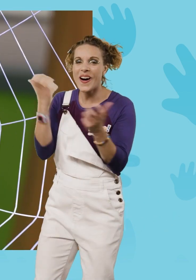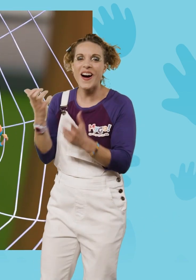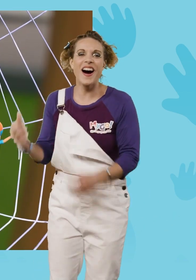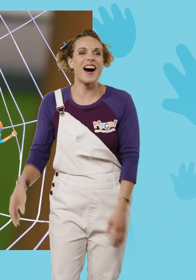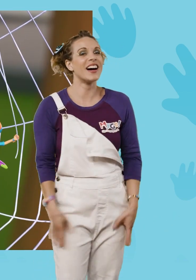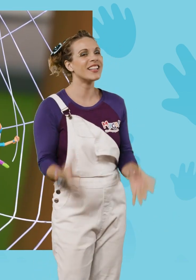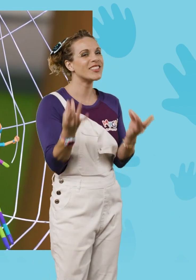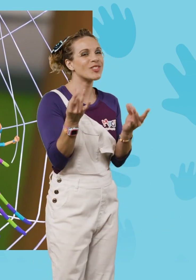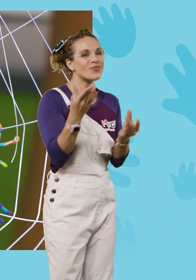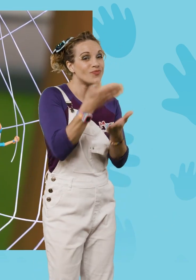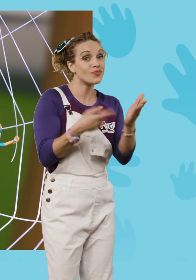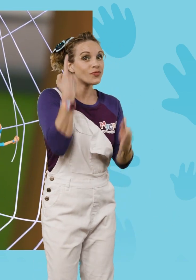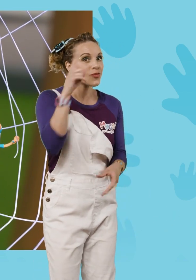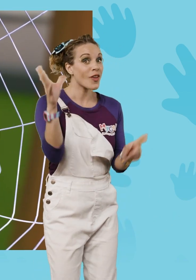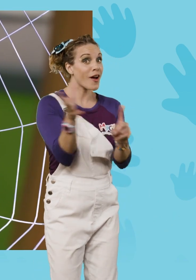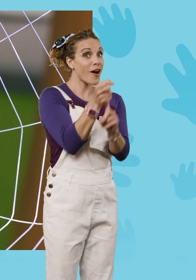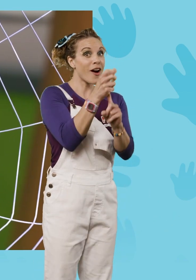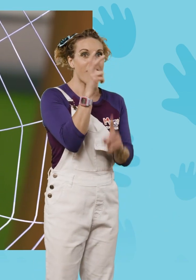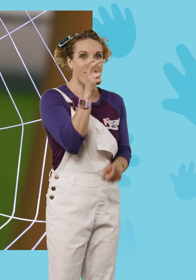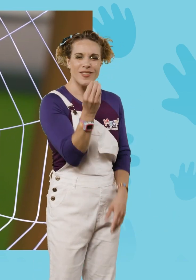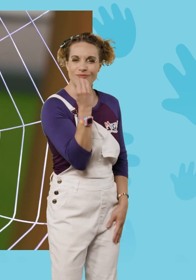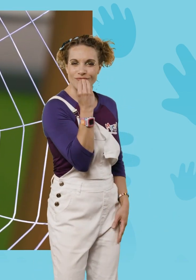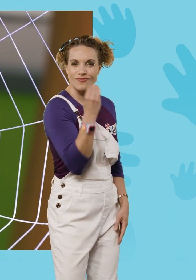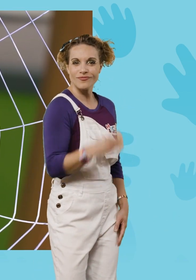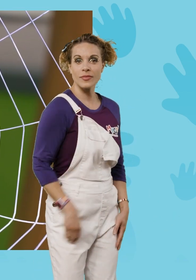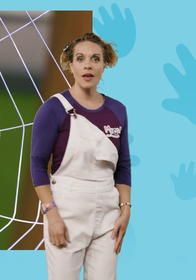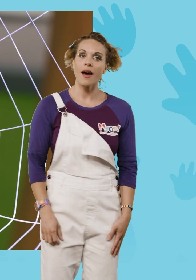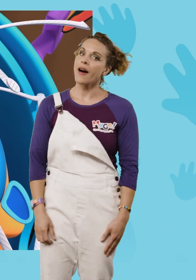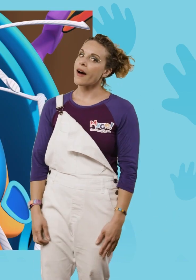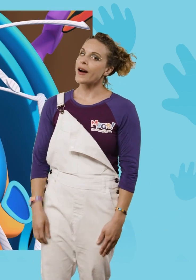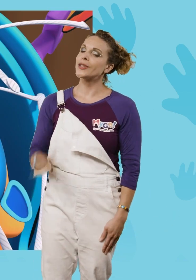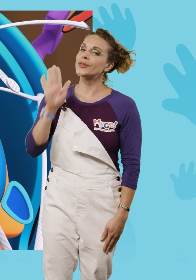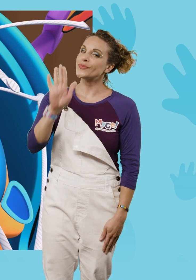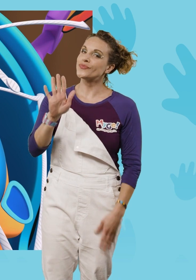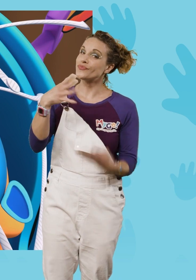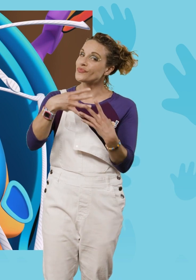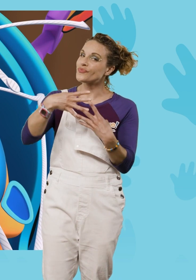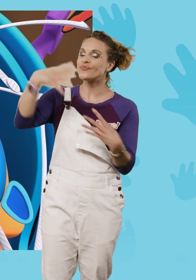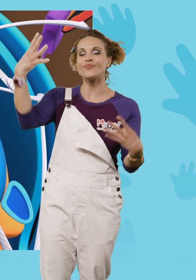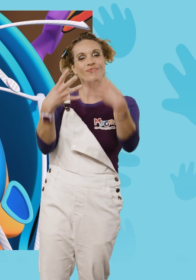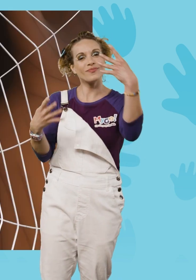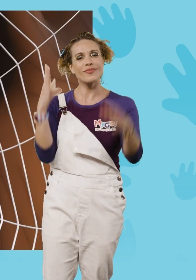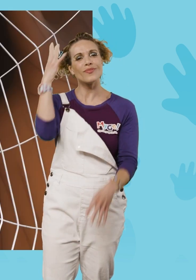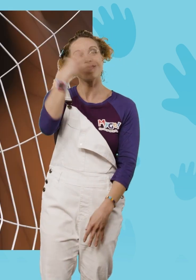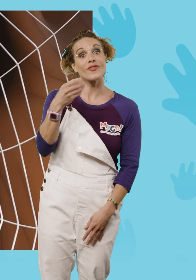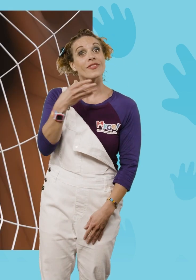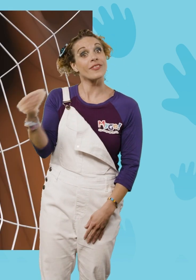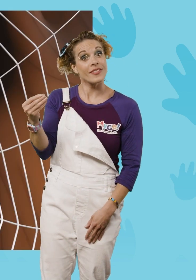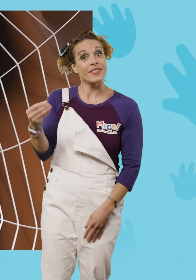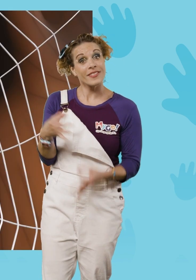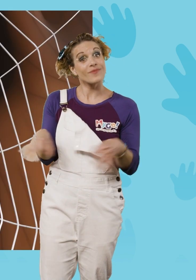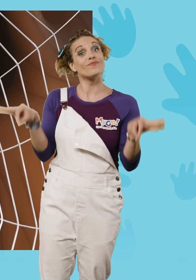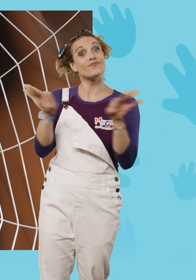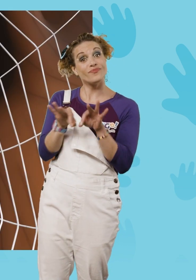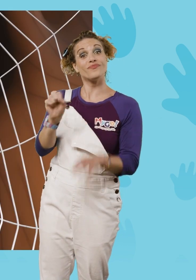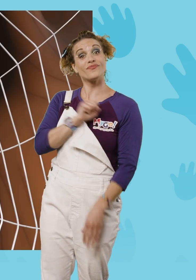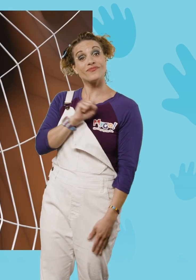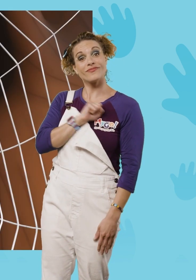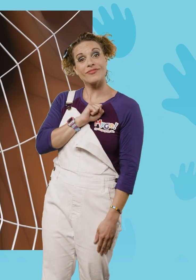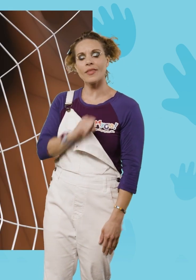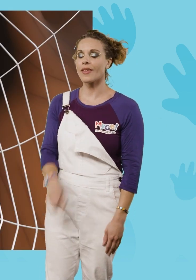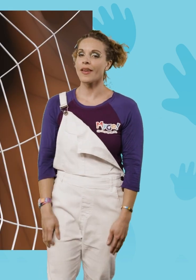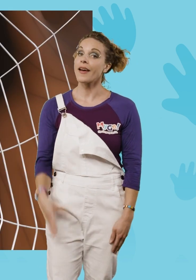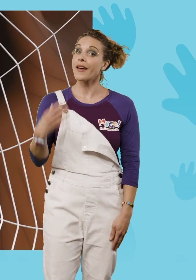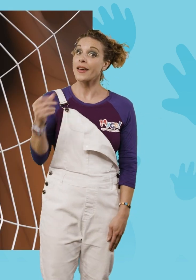Whoa! The sticky part is for catching bugs to eat. Your web is beautiful and